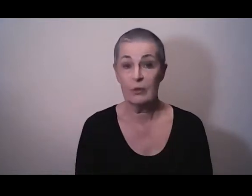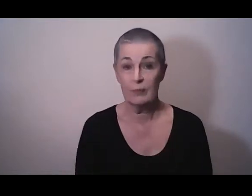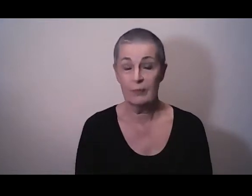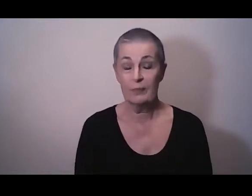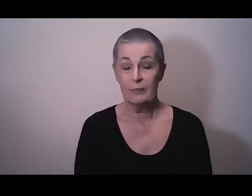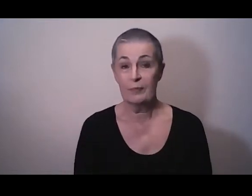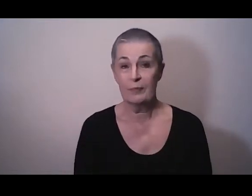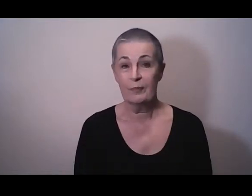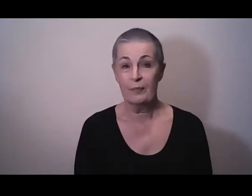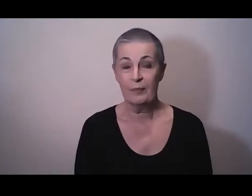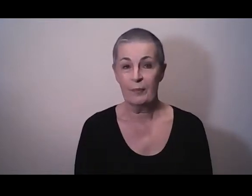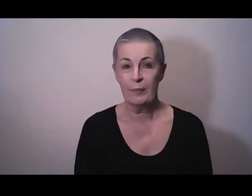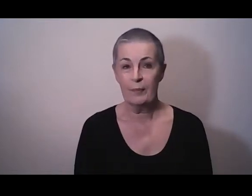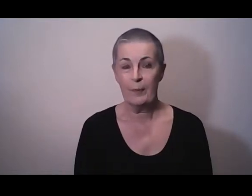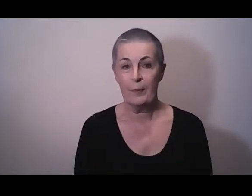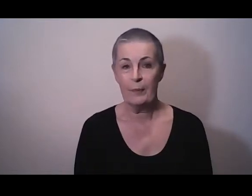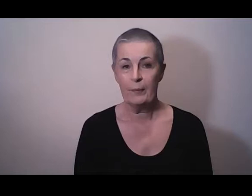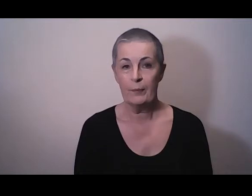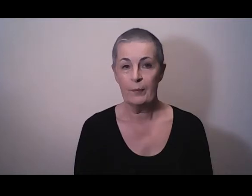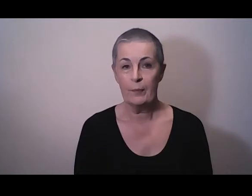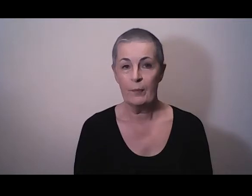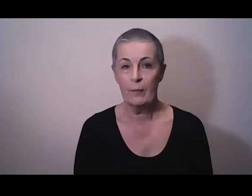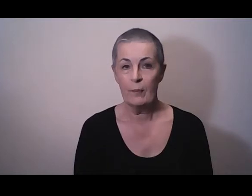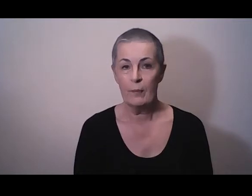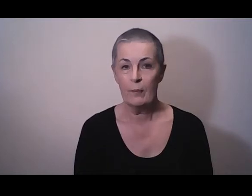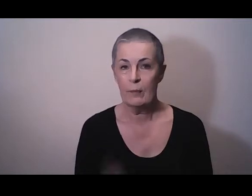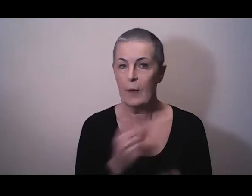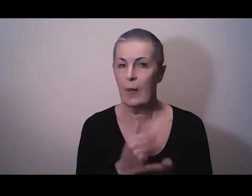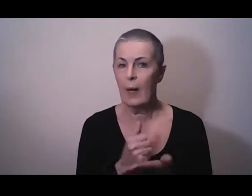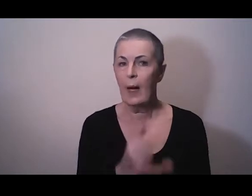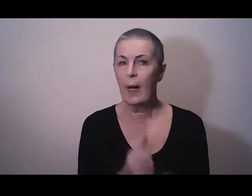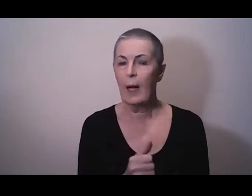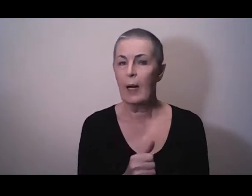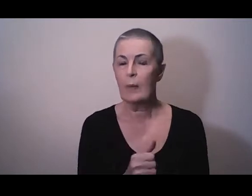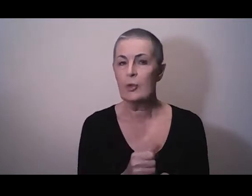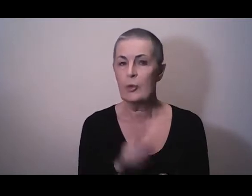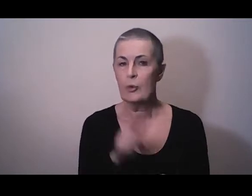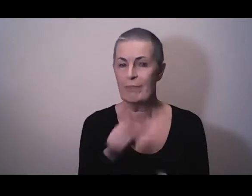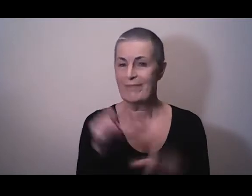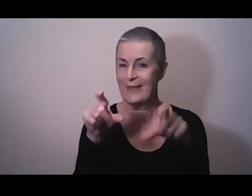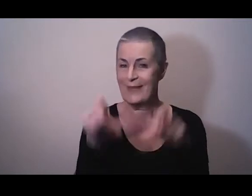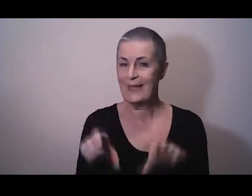to the movement, but it also helps you to stay in a relaxed state.